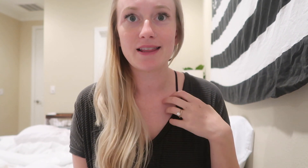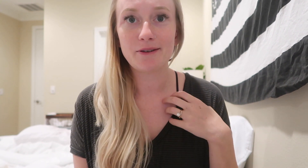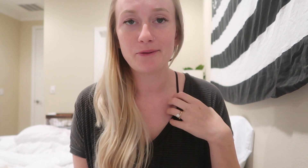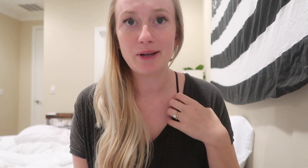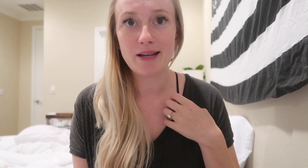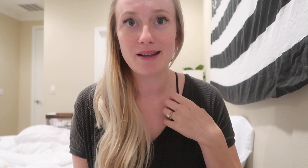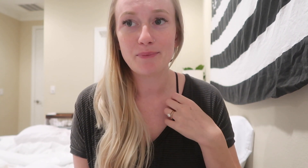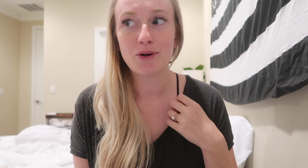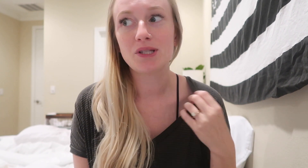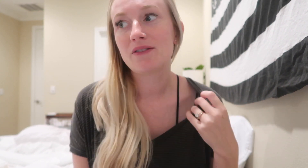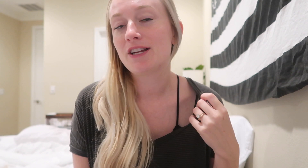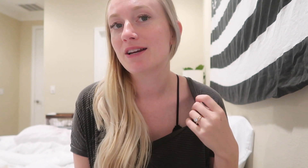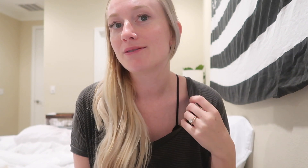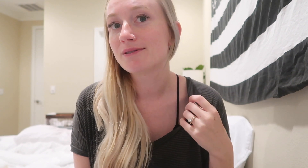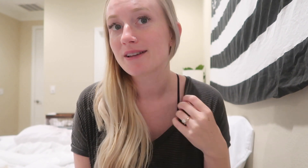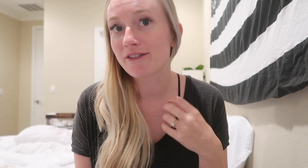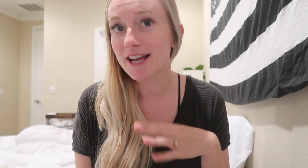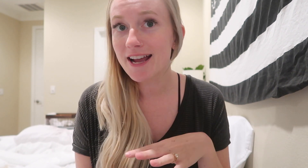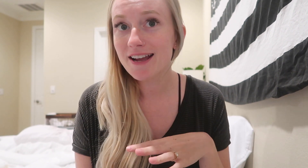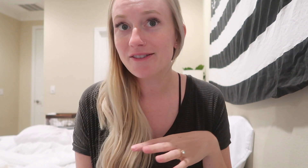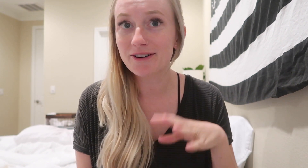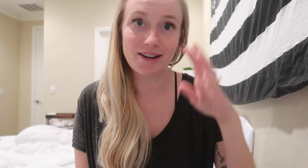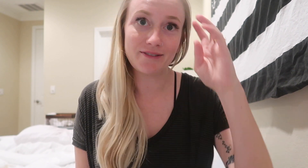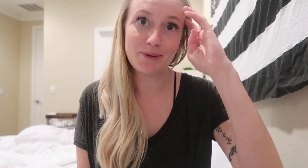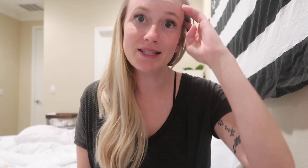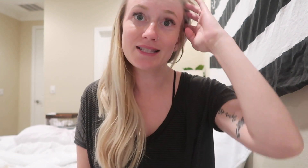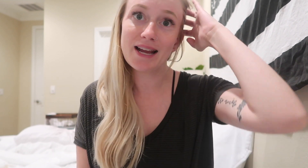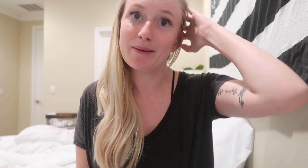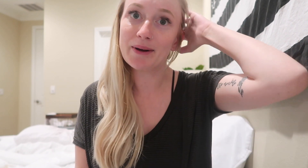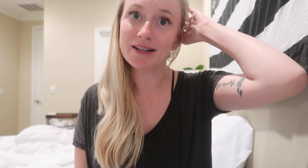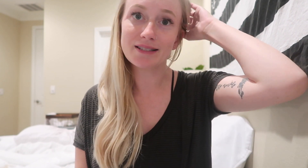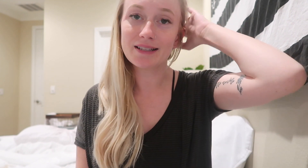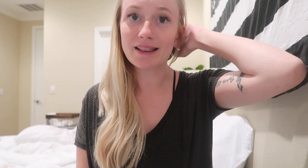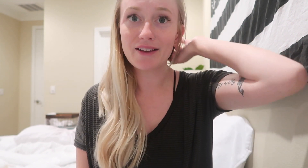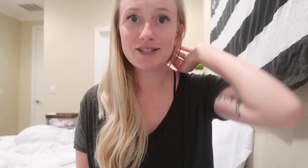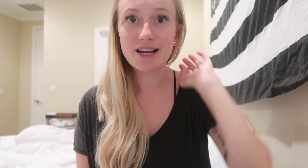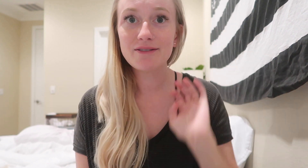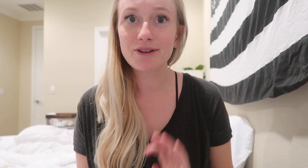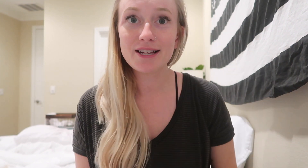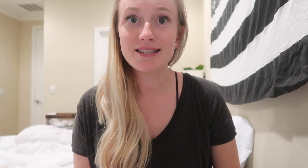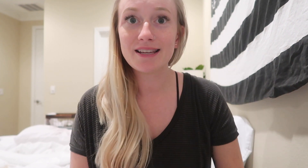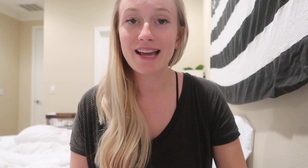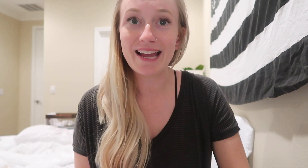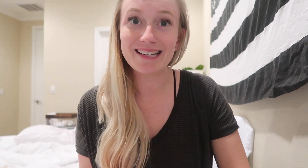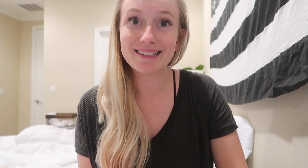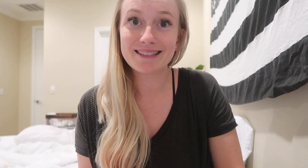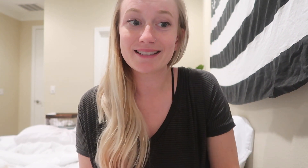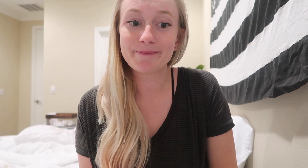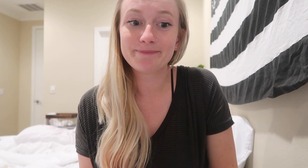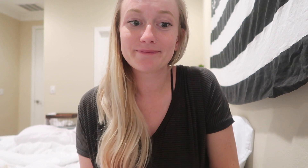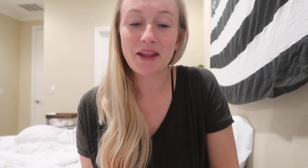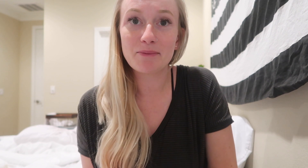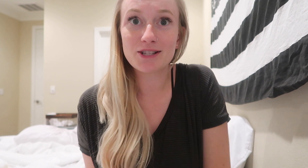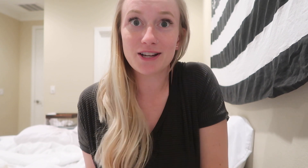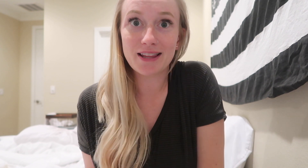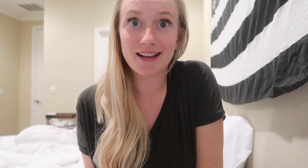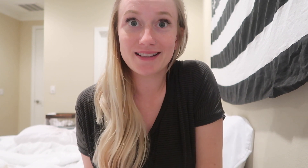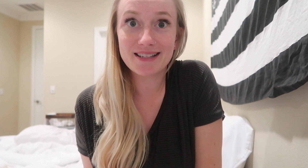that we post videos every day or every Wednesday, but life is kind of crazy and I'm just not that